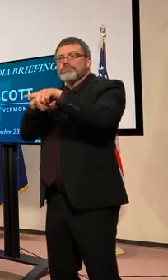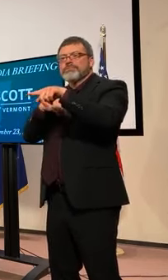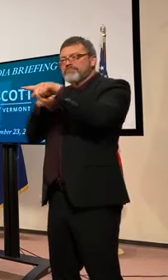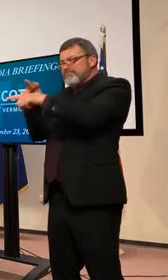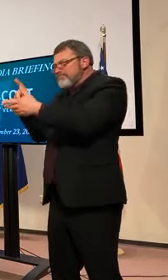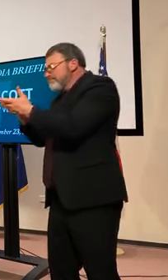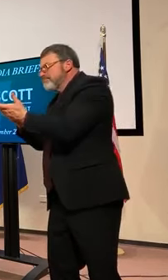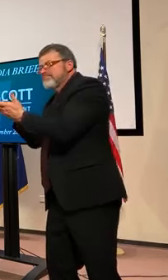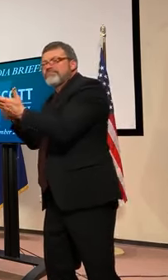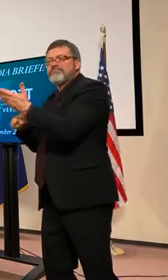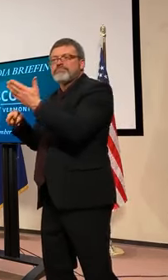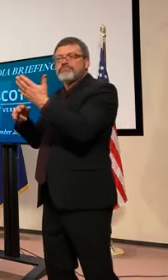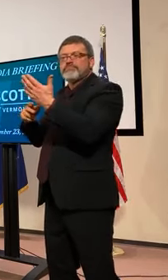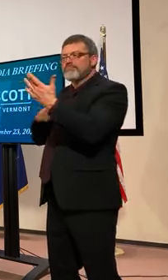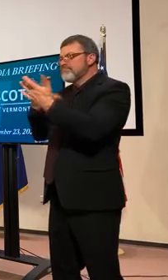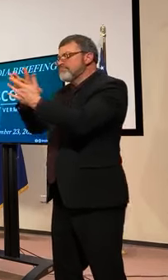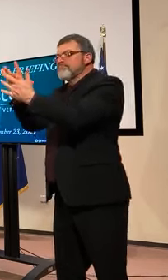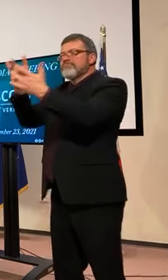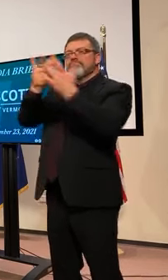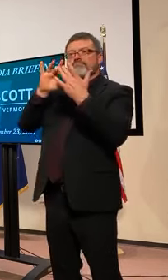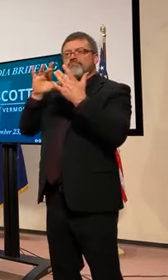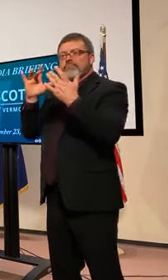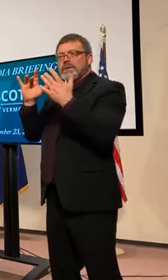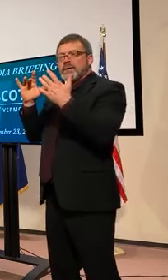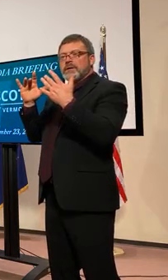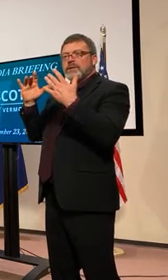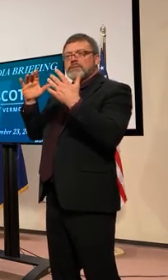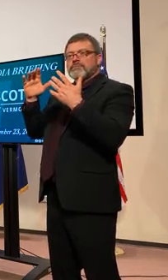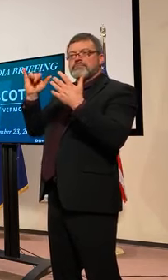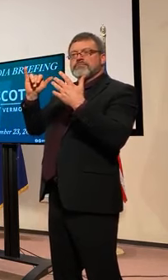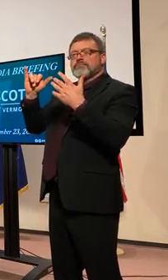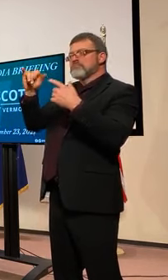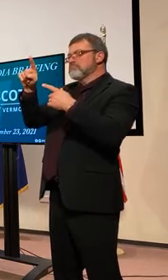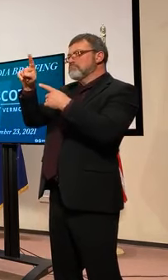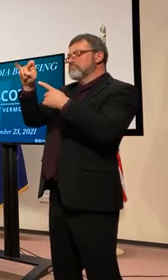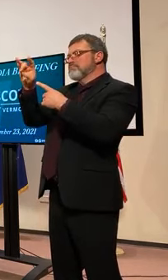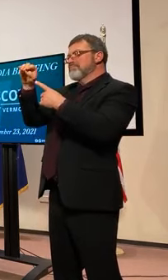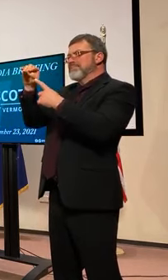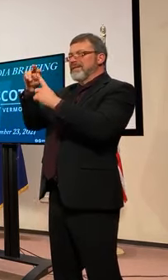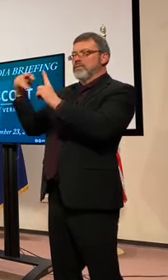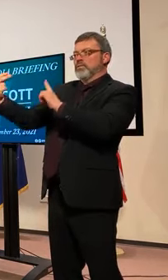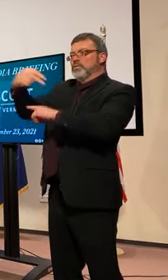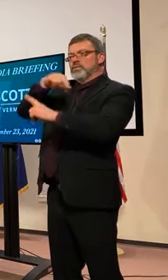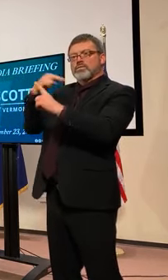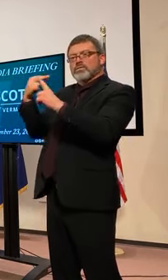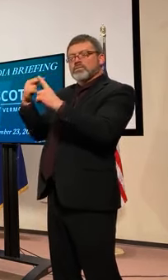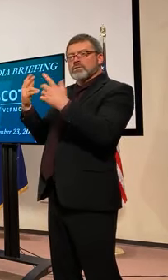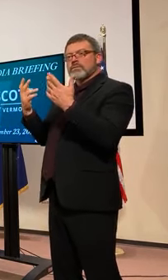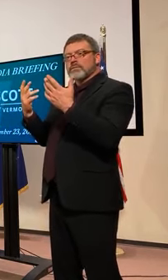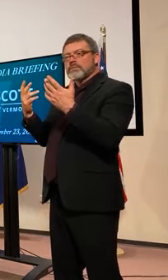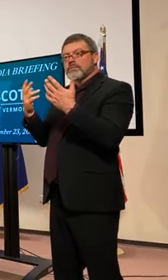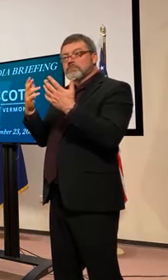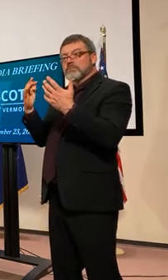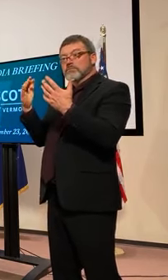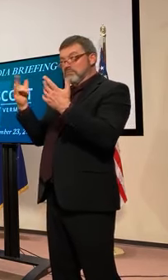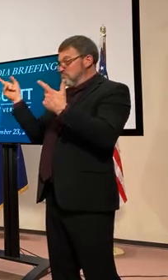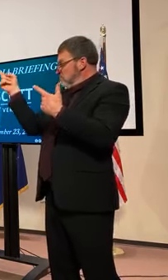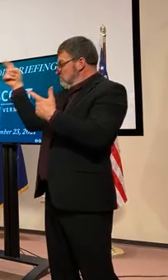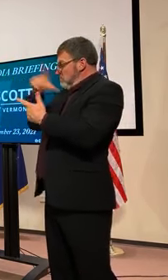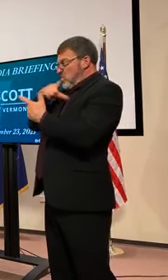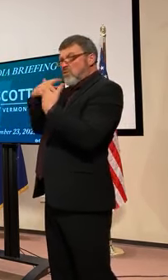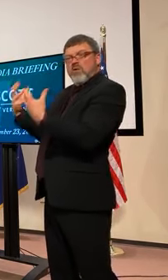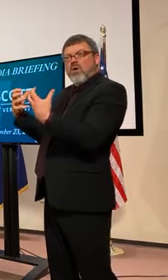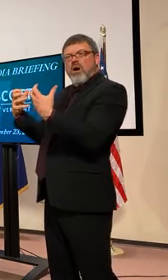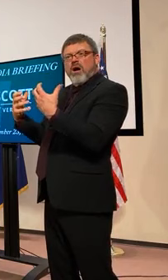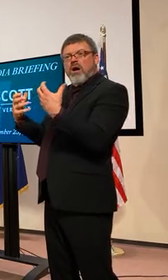Horn on one interview that said that they wanted this. And that sparked my